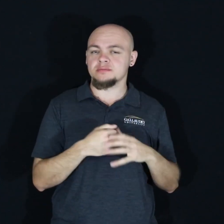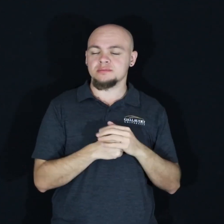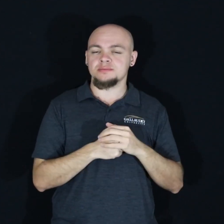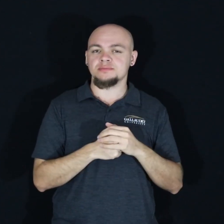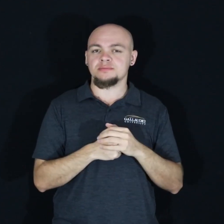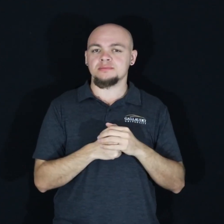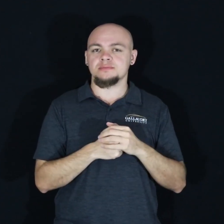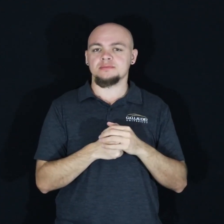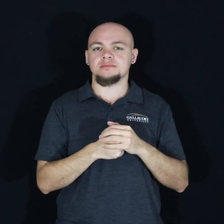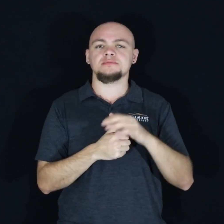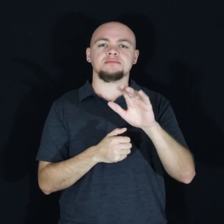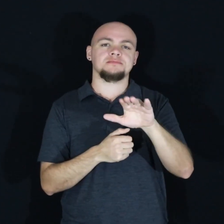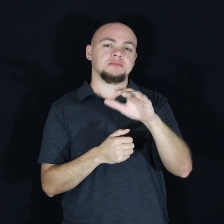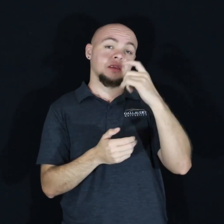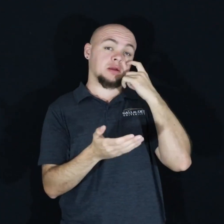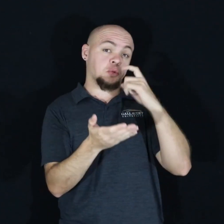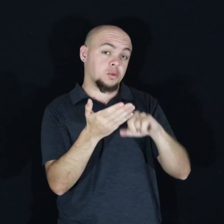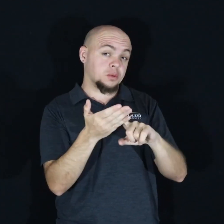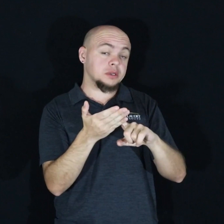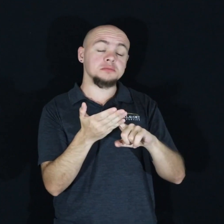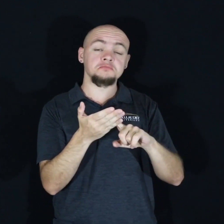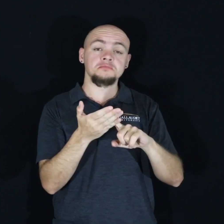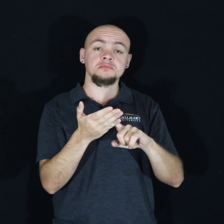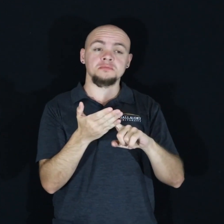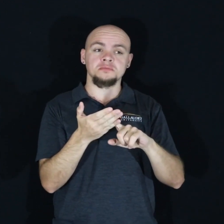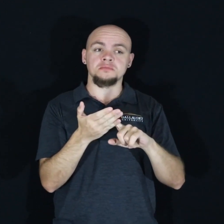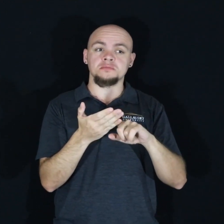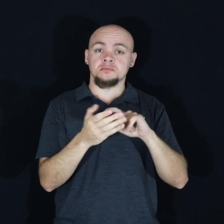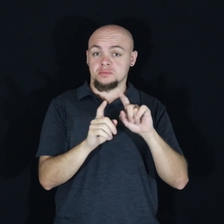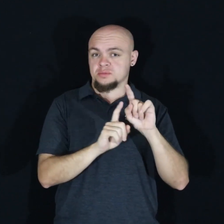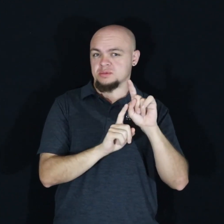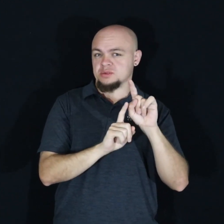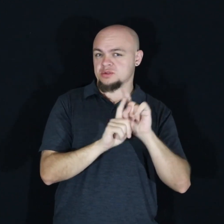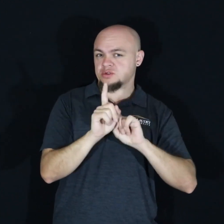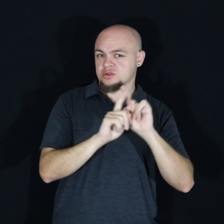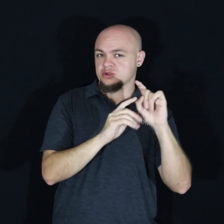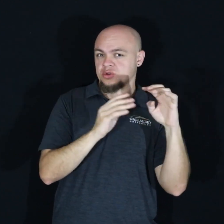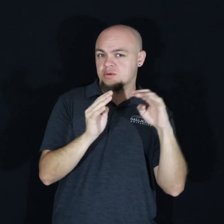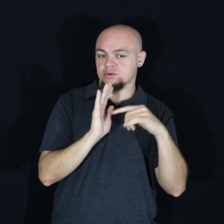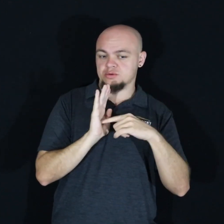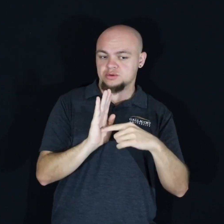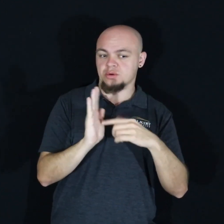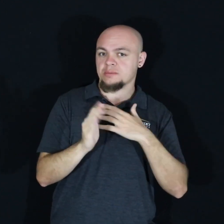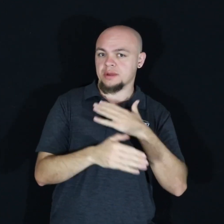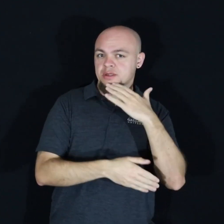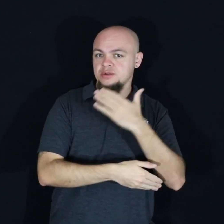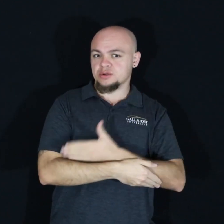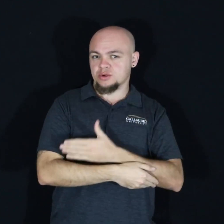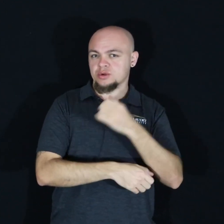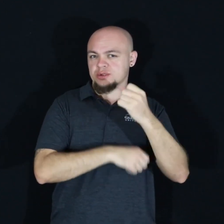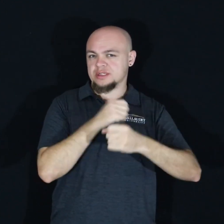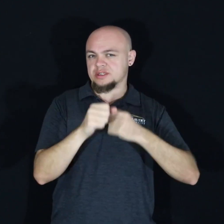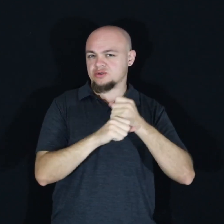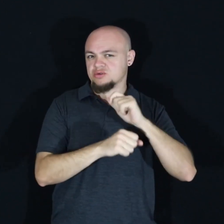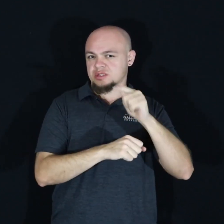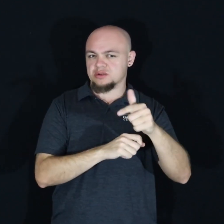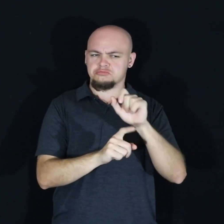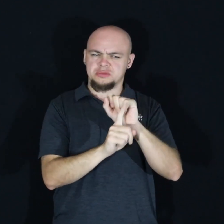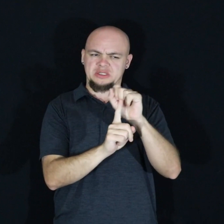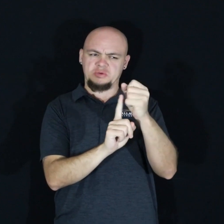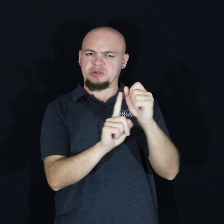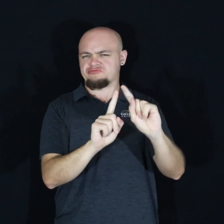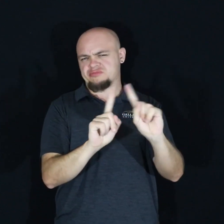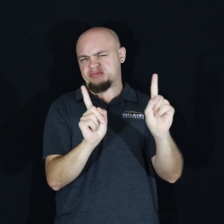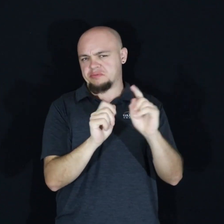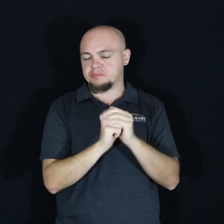Now, I started to notice this when I actually showed Star Wars to my daughter, which was years later, and the situation was different. At that